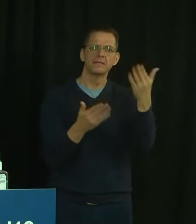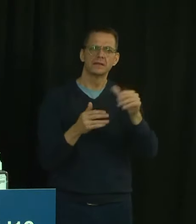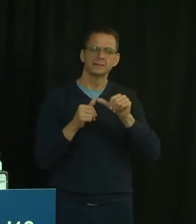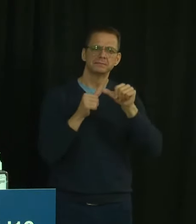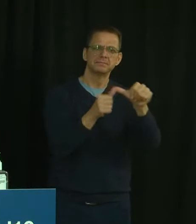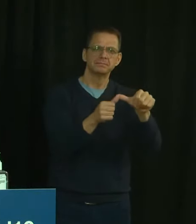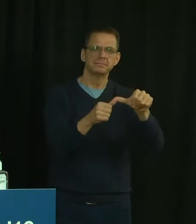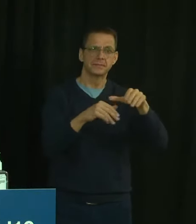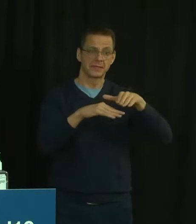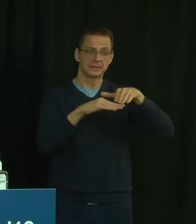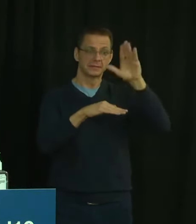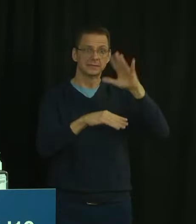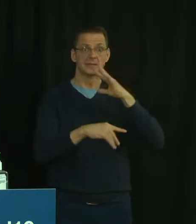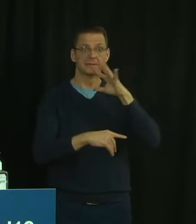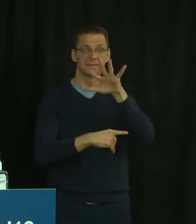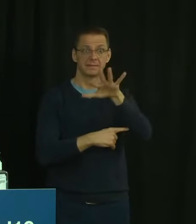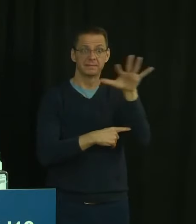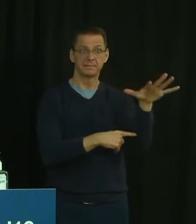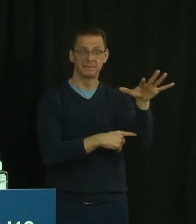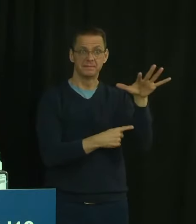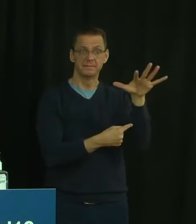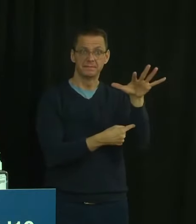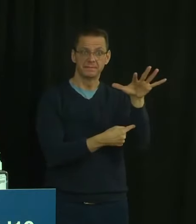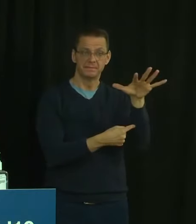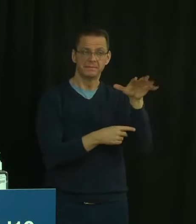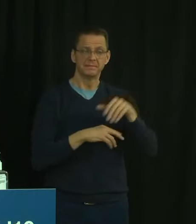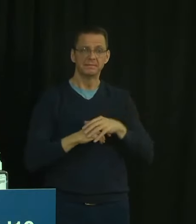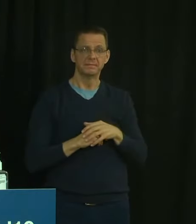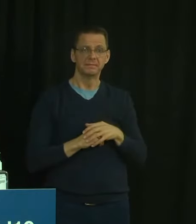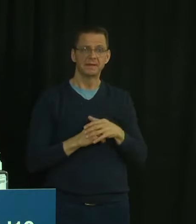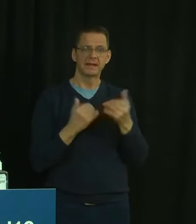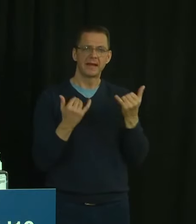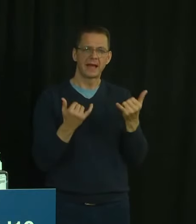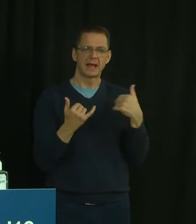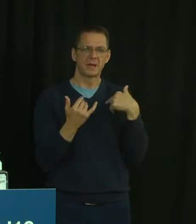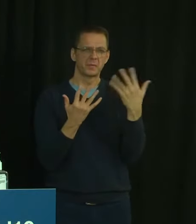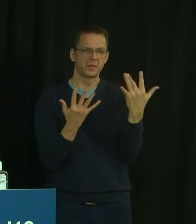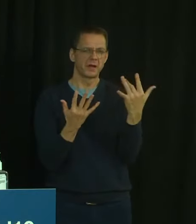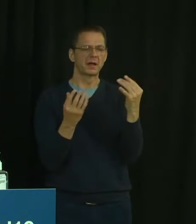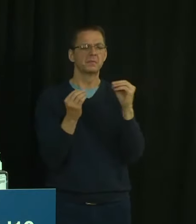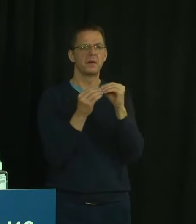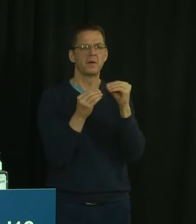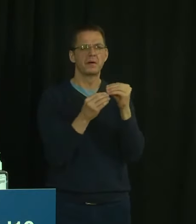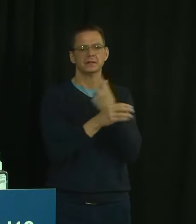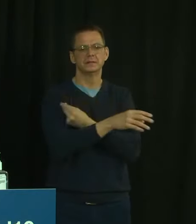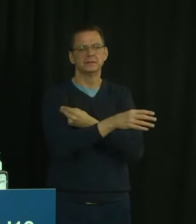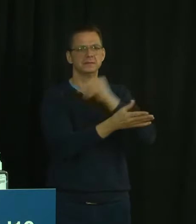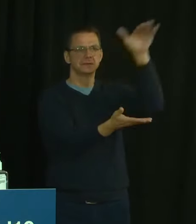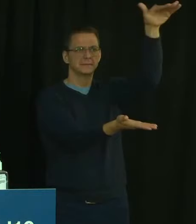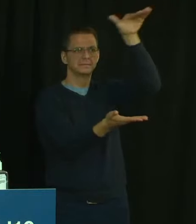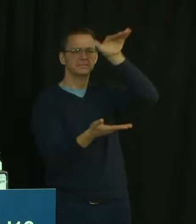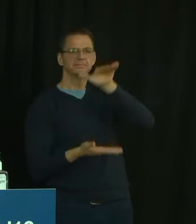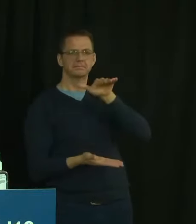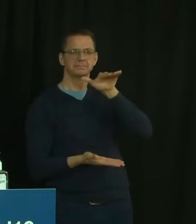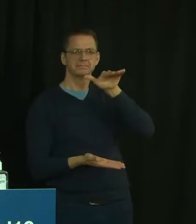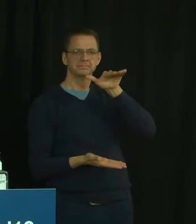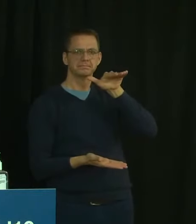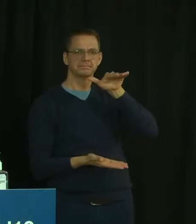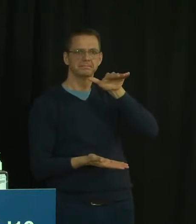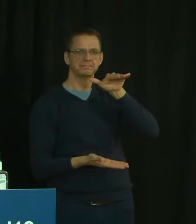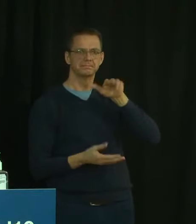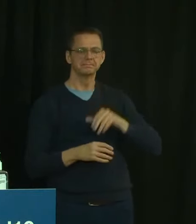weeks. The second vaccination update I want to provide today is letting you know that Phase 2B of